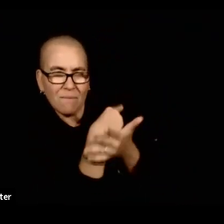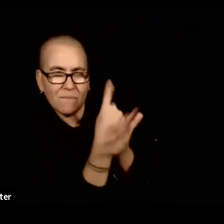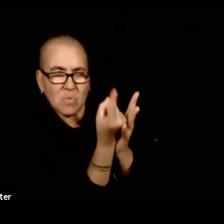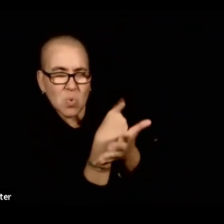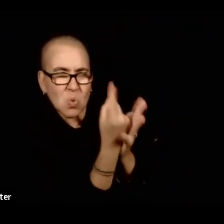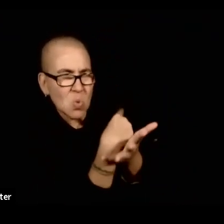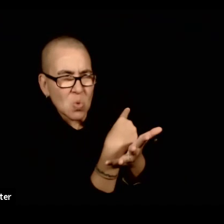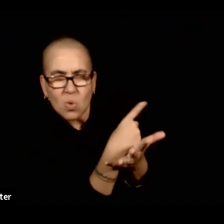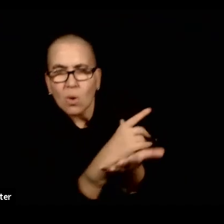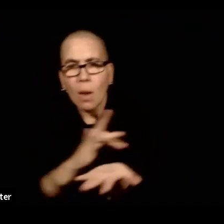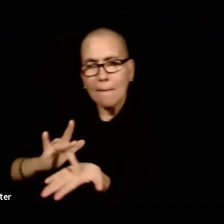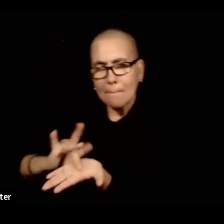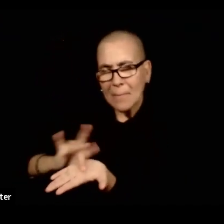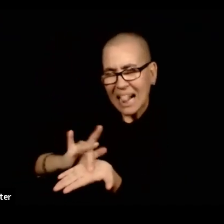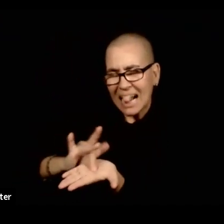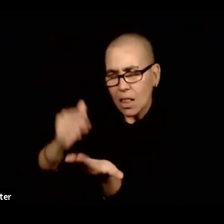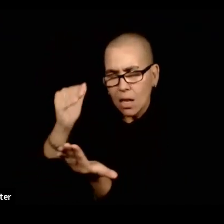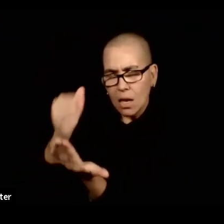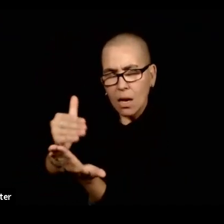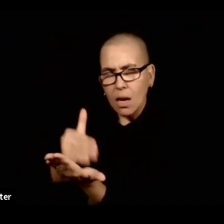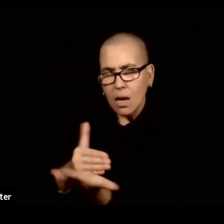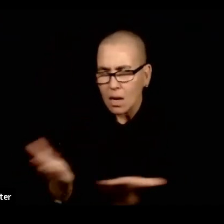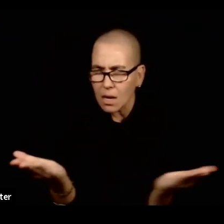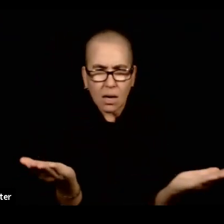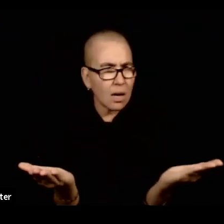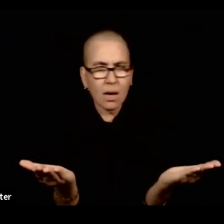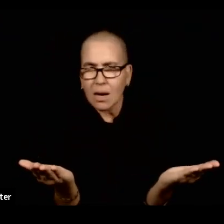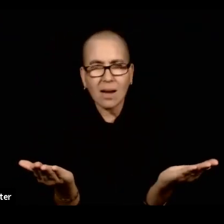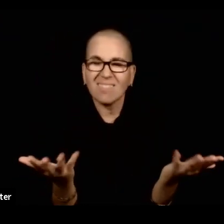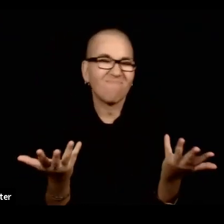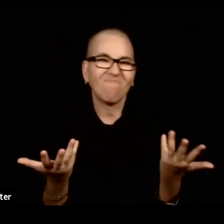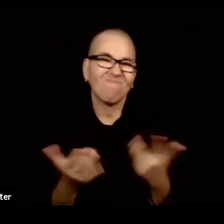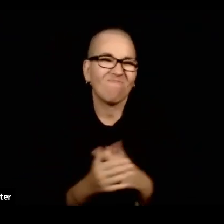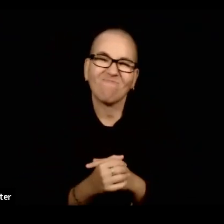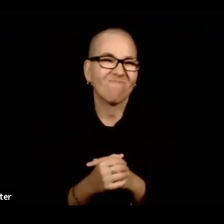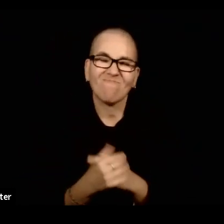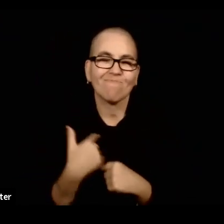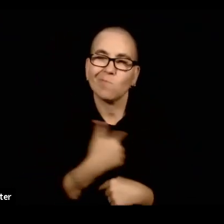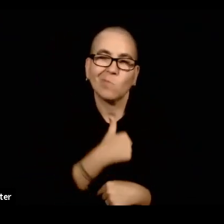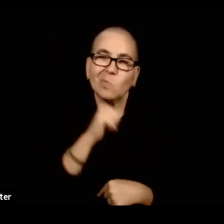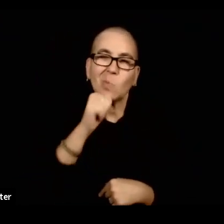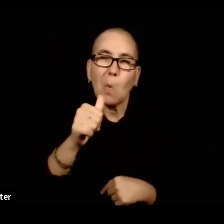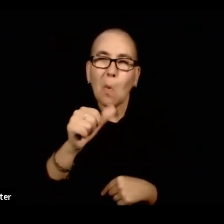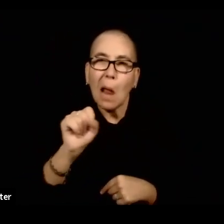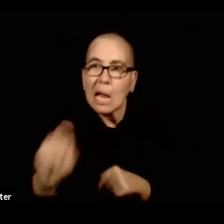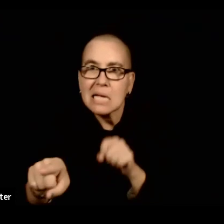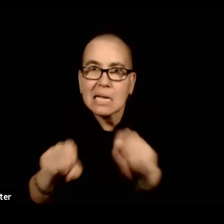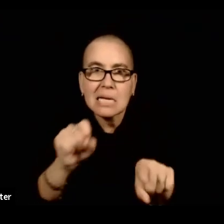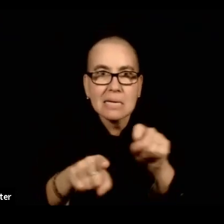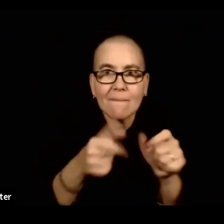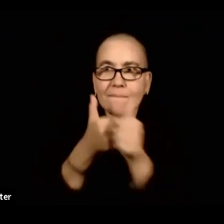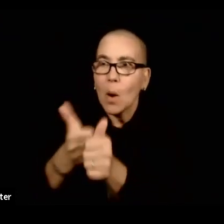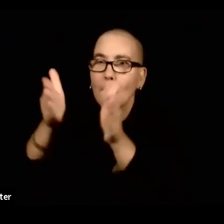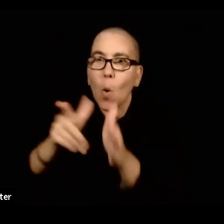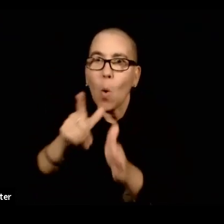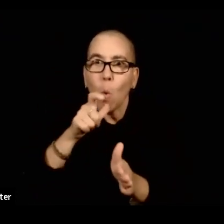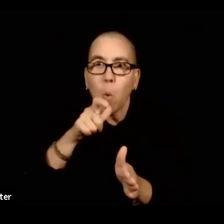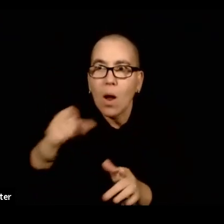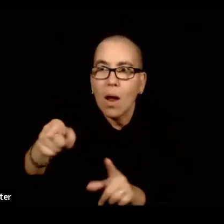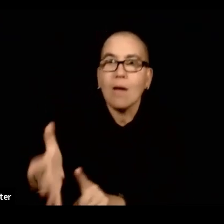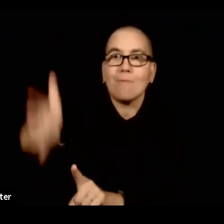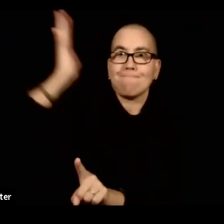will be asked to participate in something that looks more in-depth at what would be counted as, and I say this in air